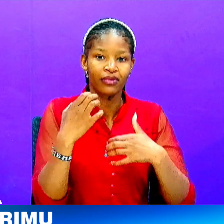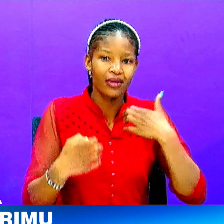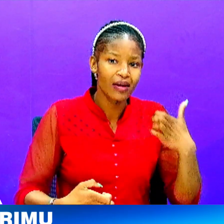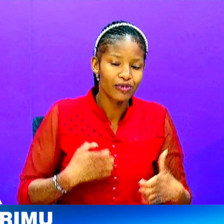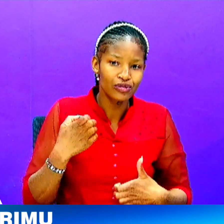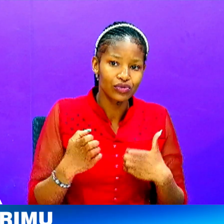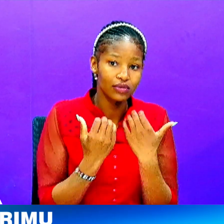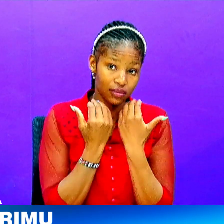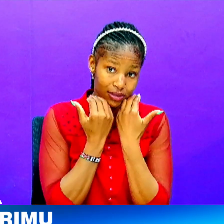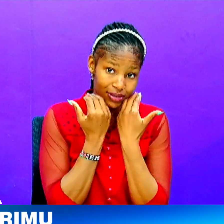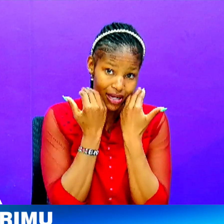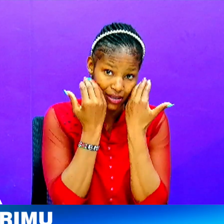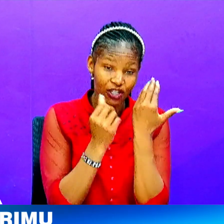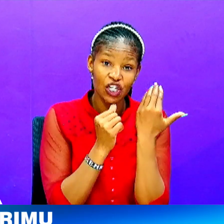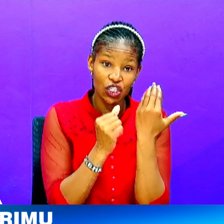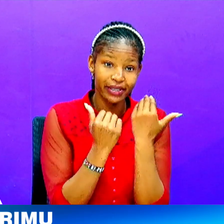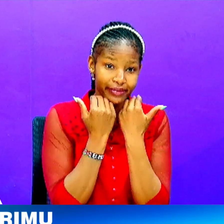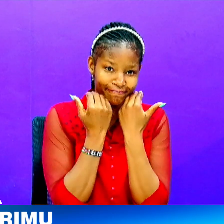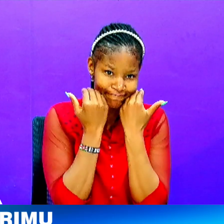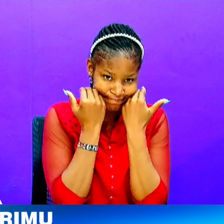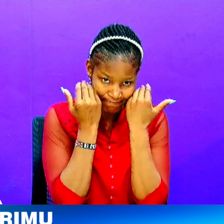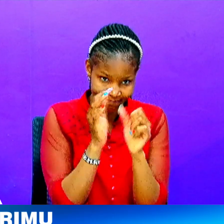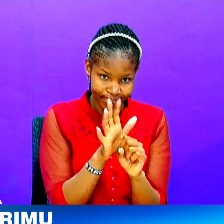emotional distress caused by IPOA's silence.